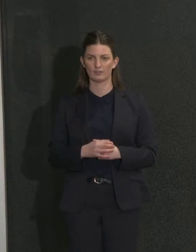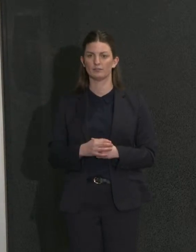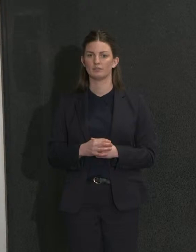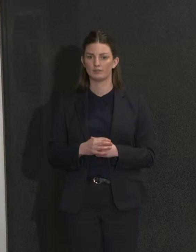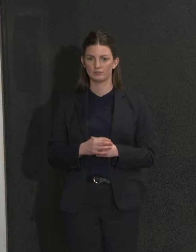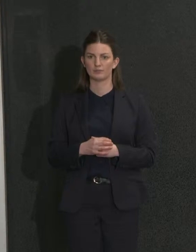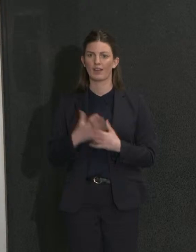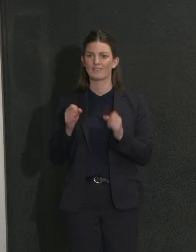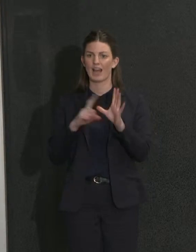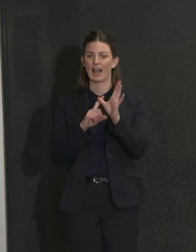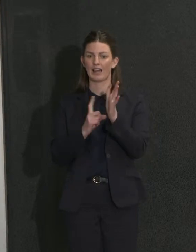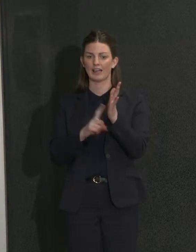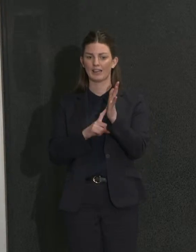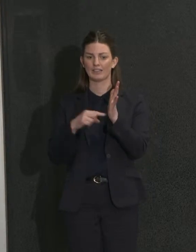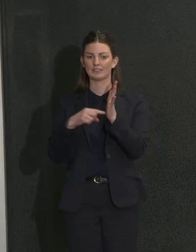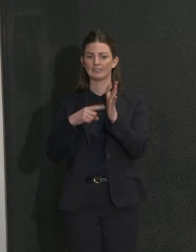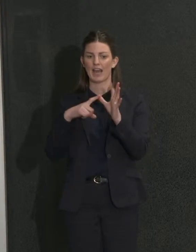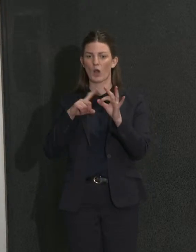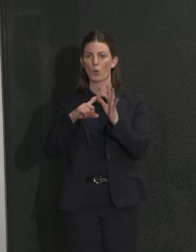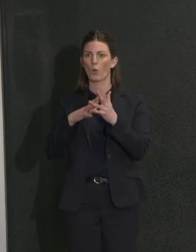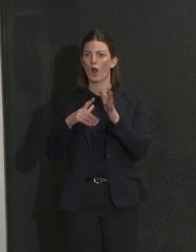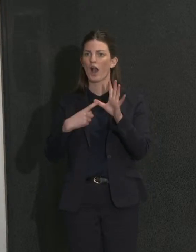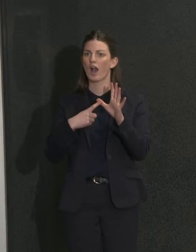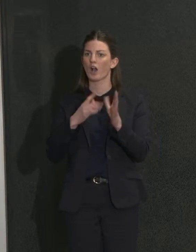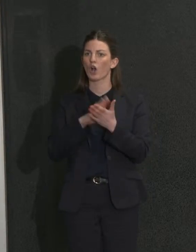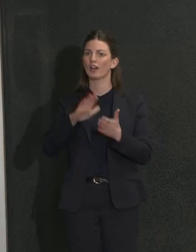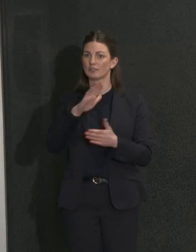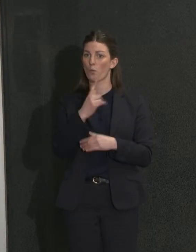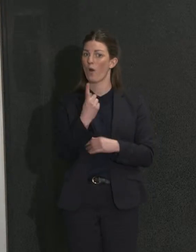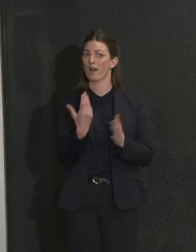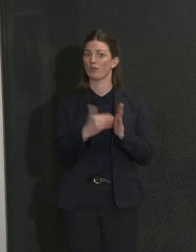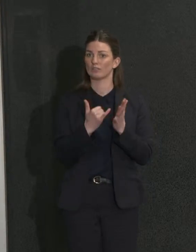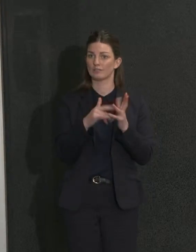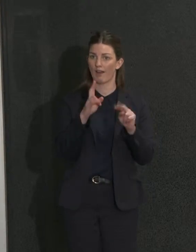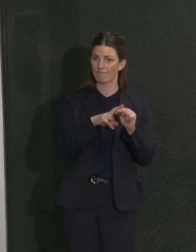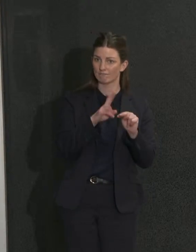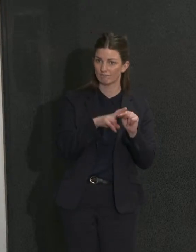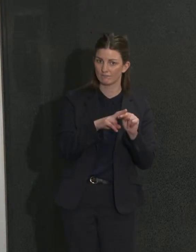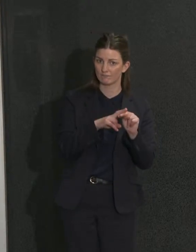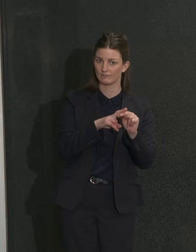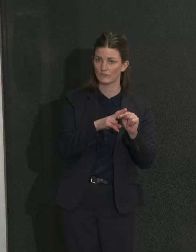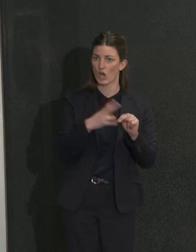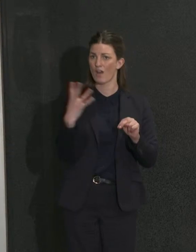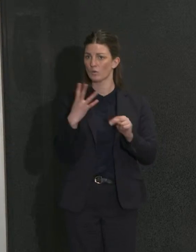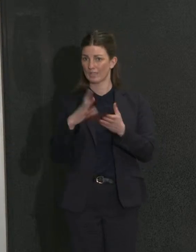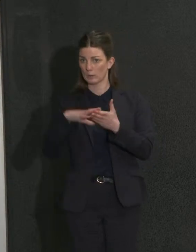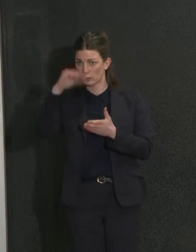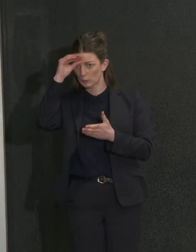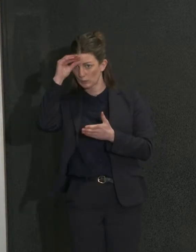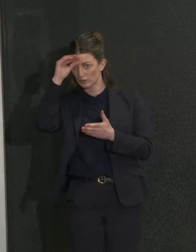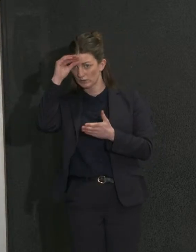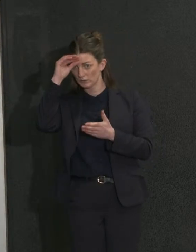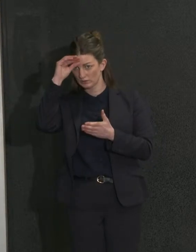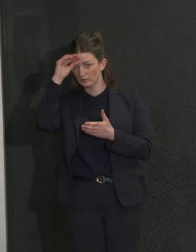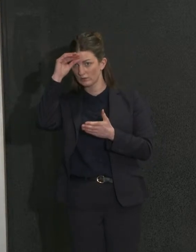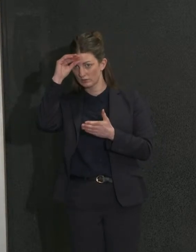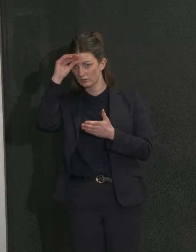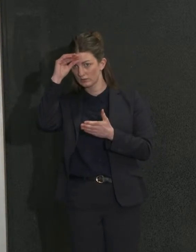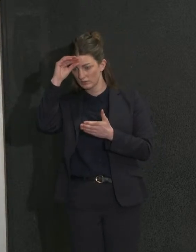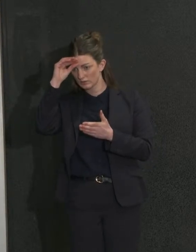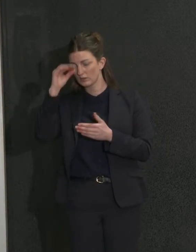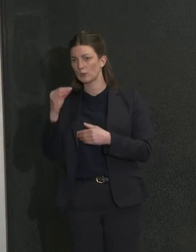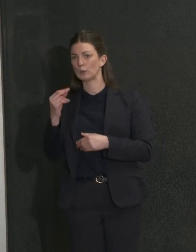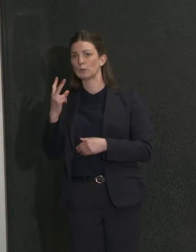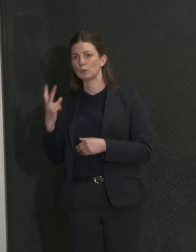students at Altaqua College. So we have 1 staff member at Altaqua College, 14 students at Altaqua College, and